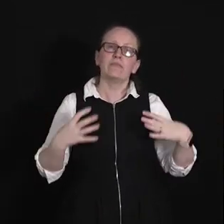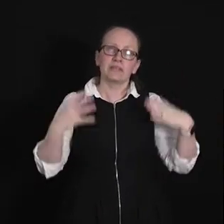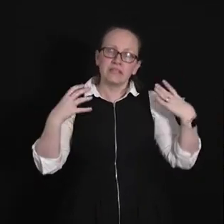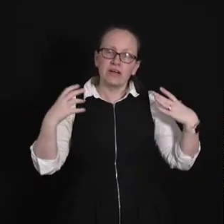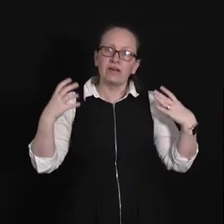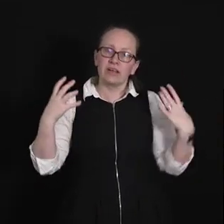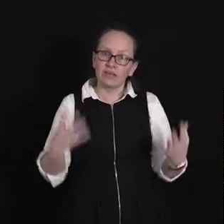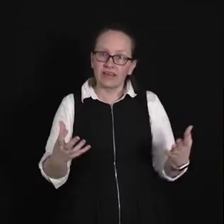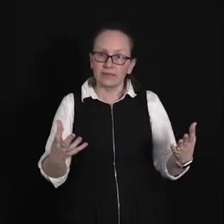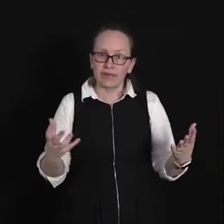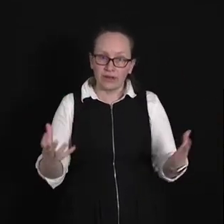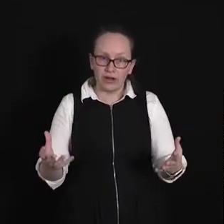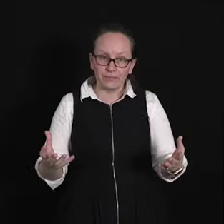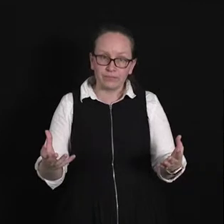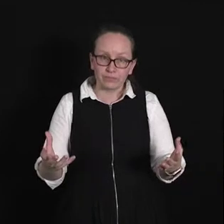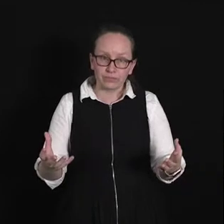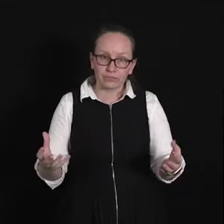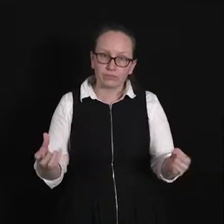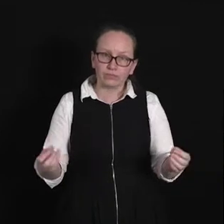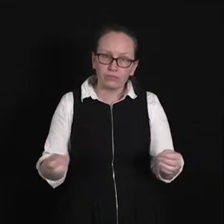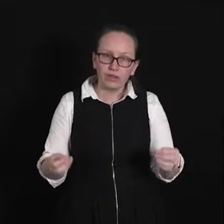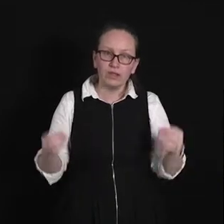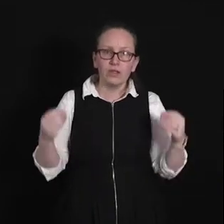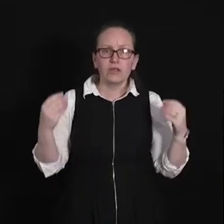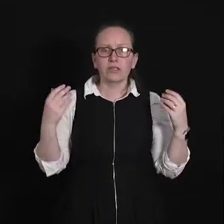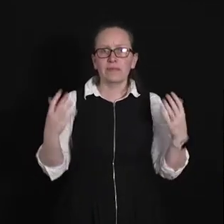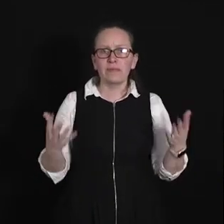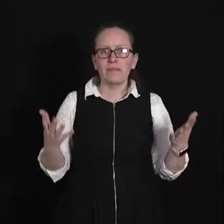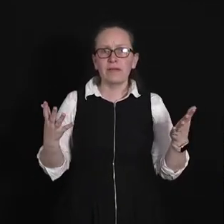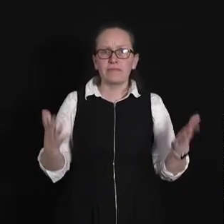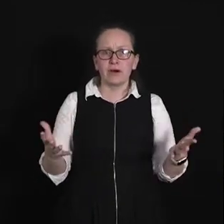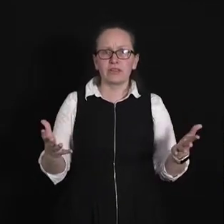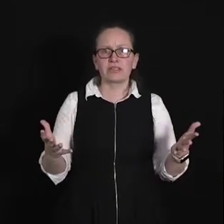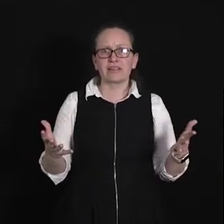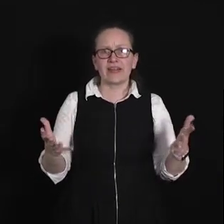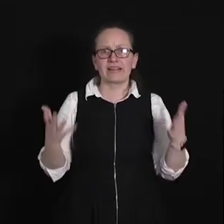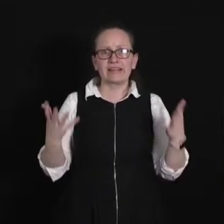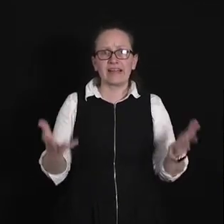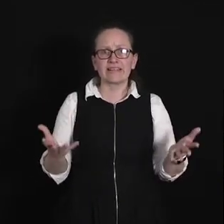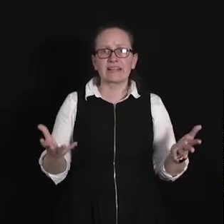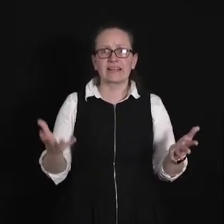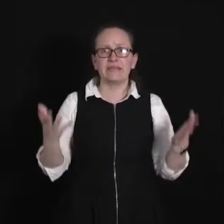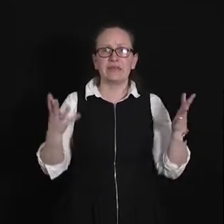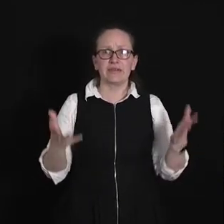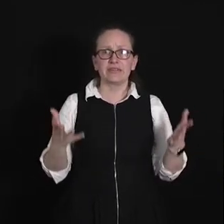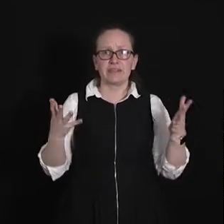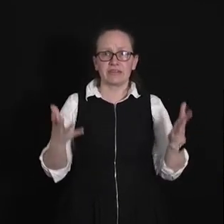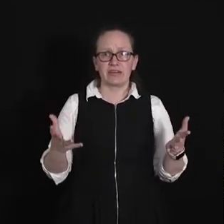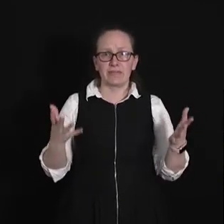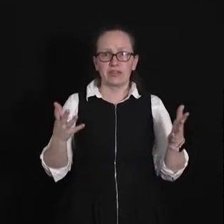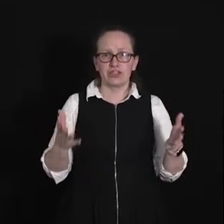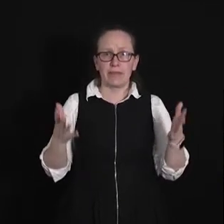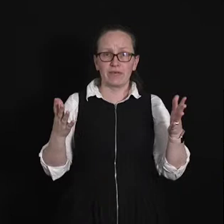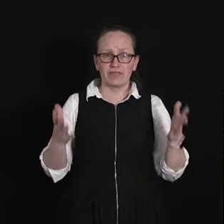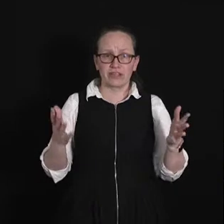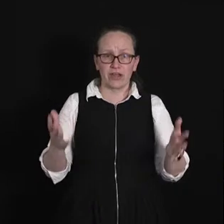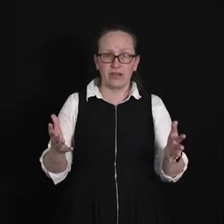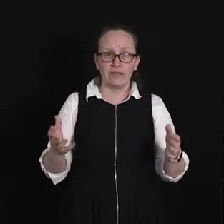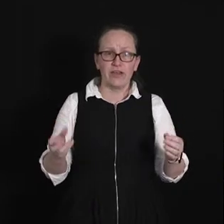but still incredibly hot. So the problem was that classically, we couldn't describe the shape of this curve.